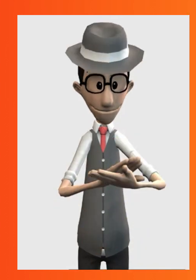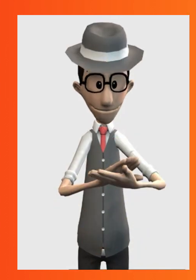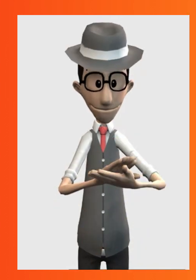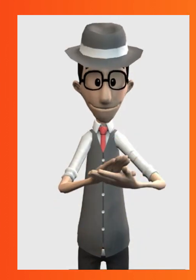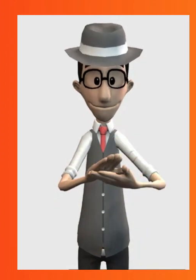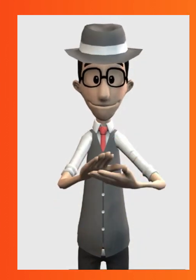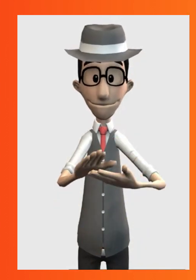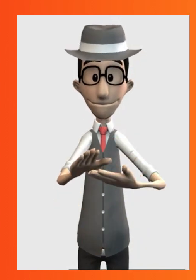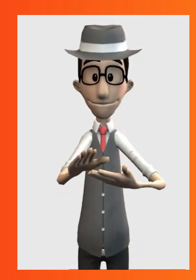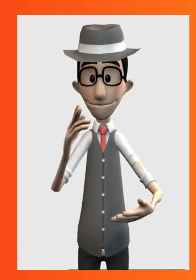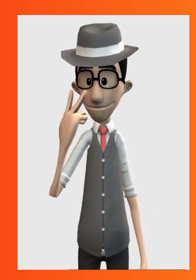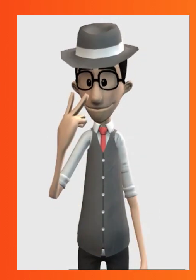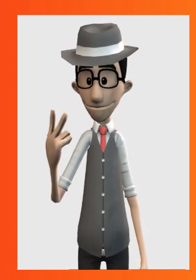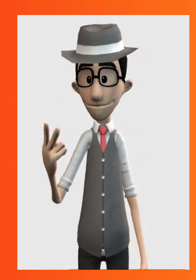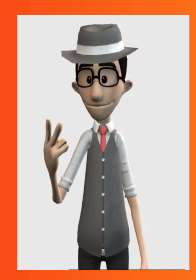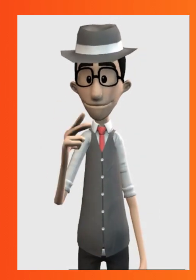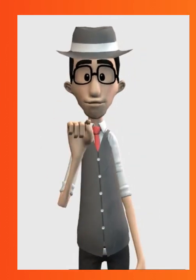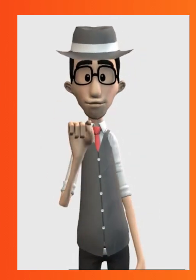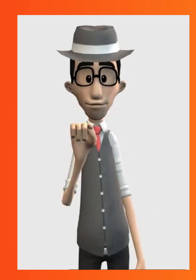Nice to see you again.